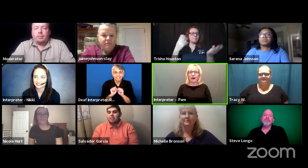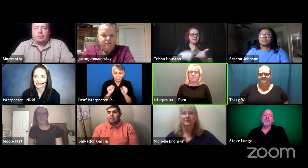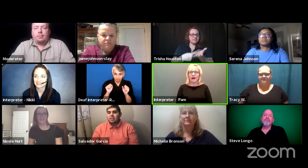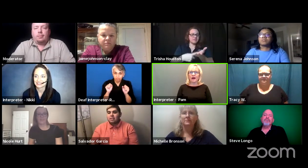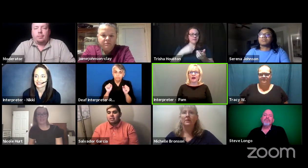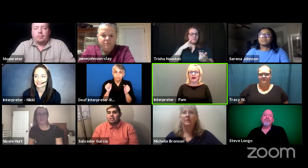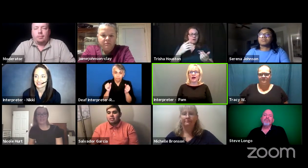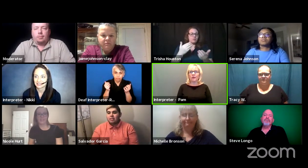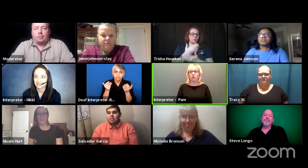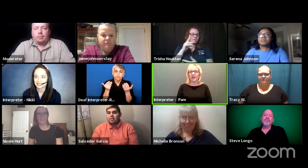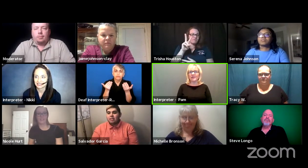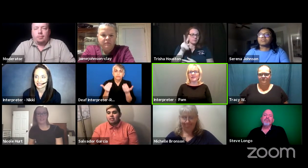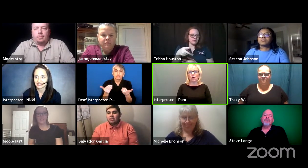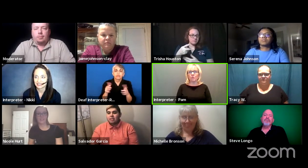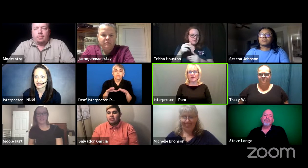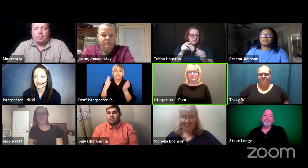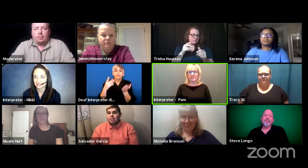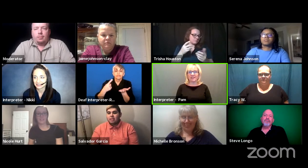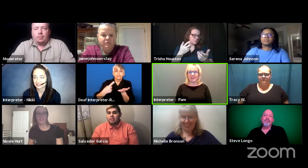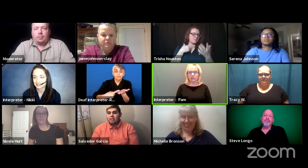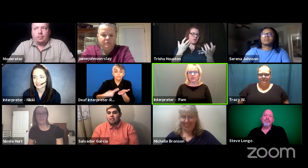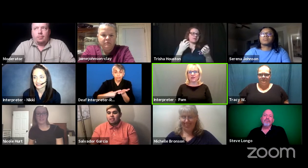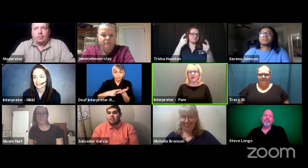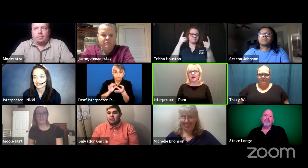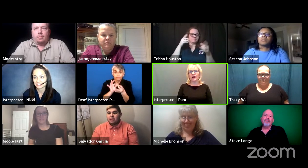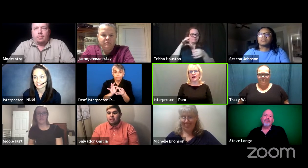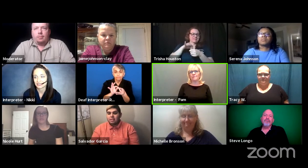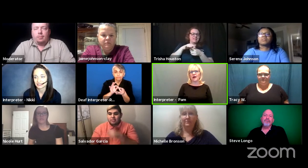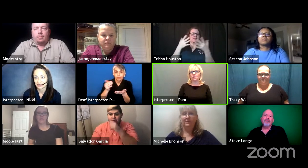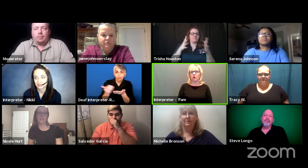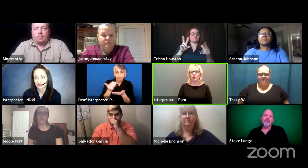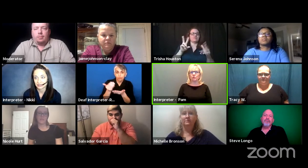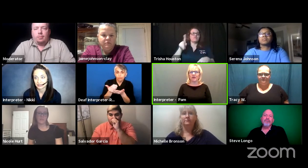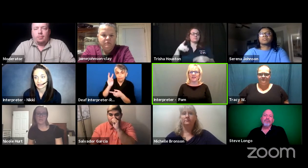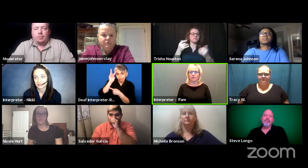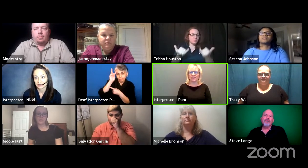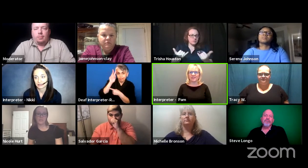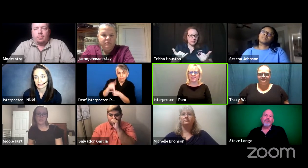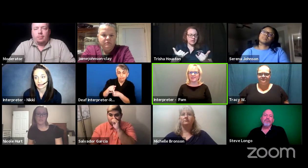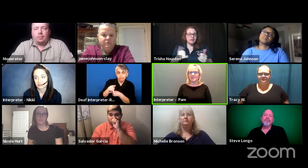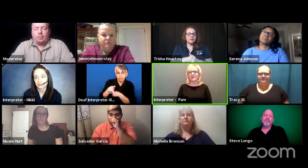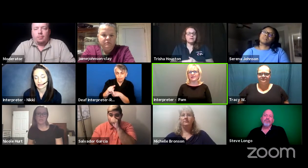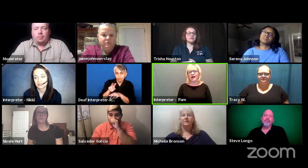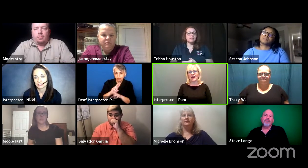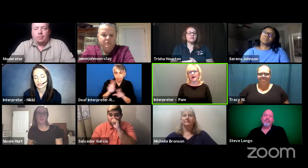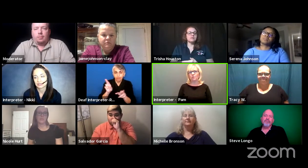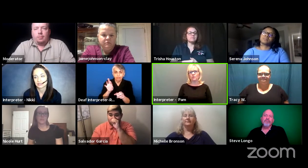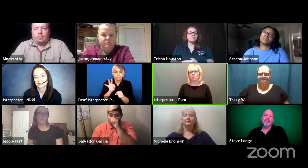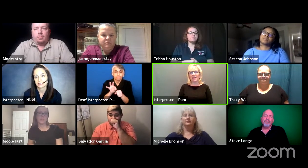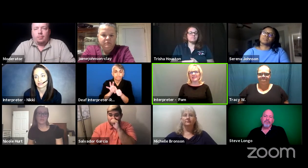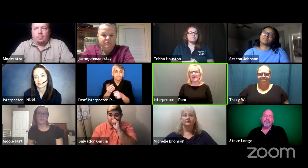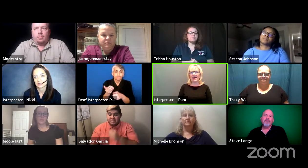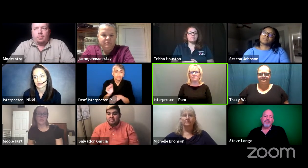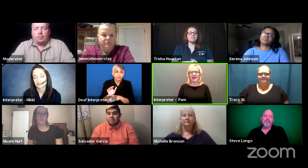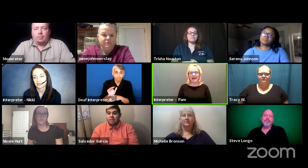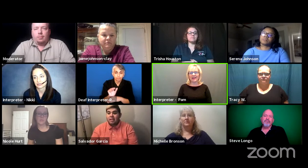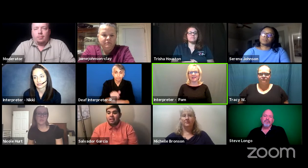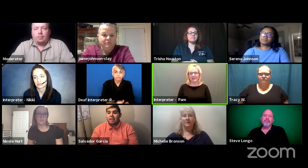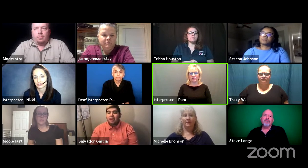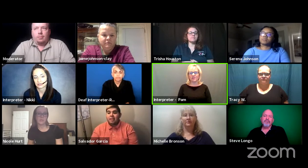I would like to open up discussion about our new vice president. We would like to have that election